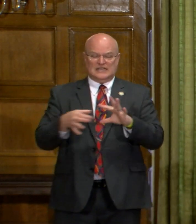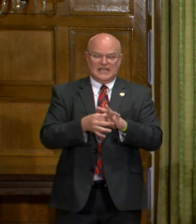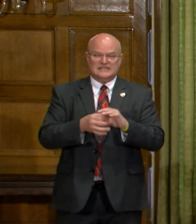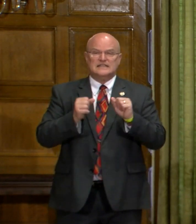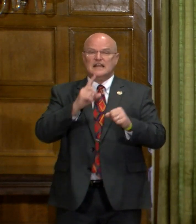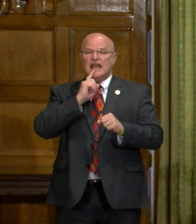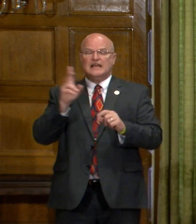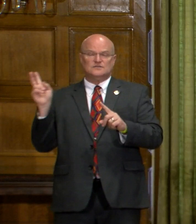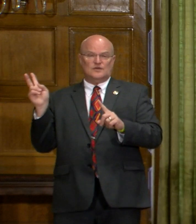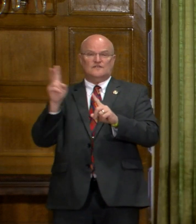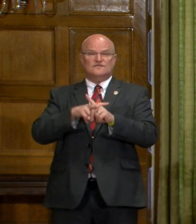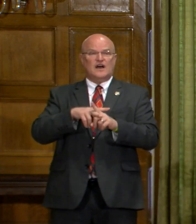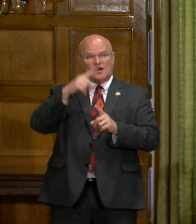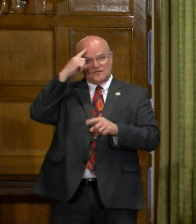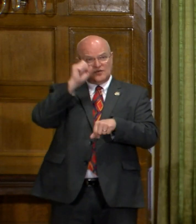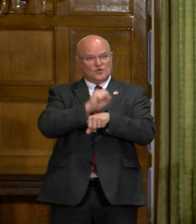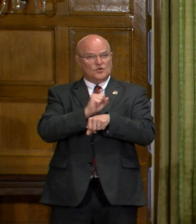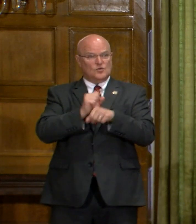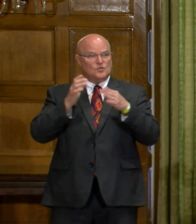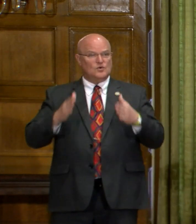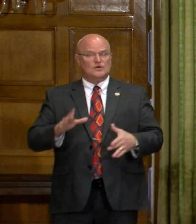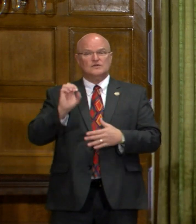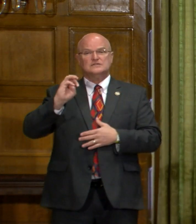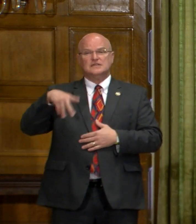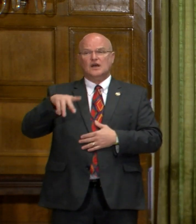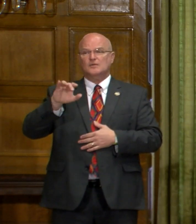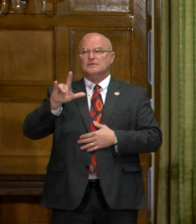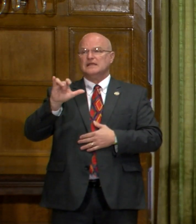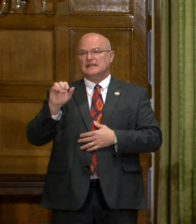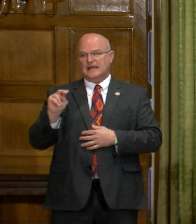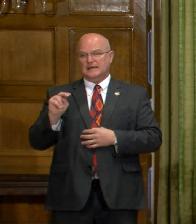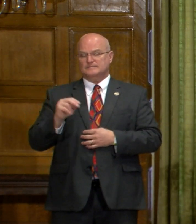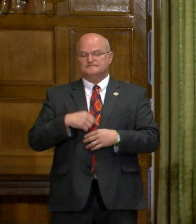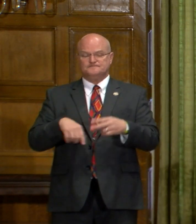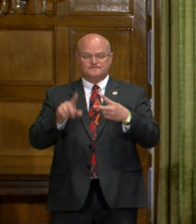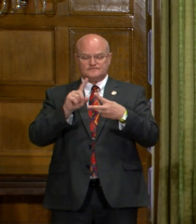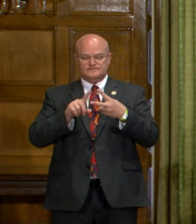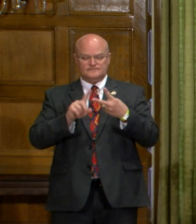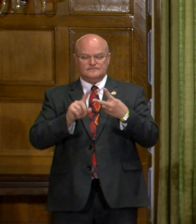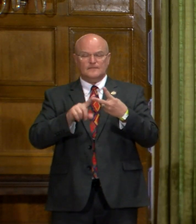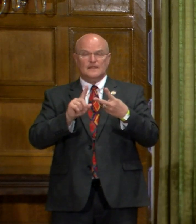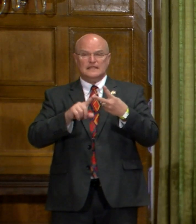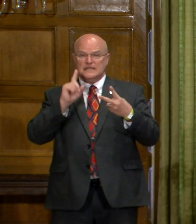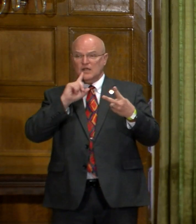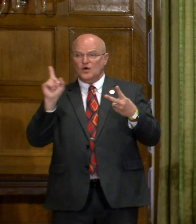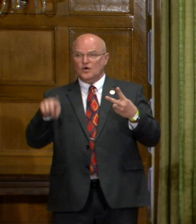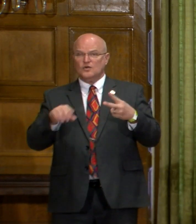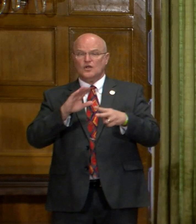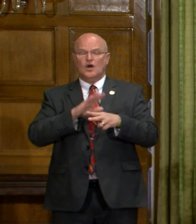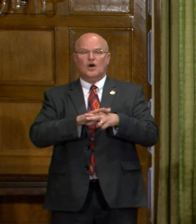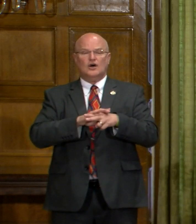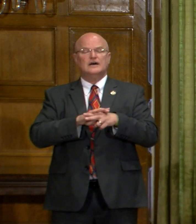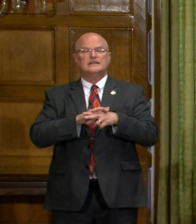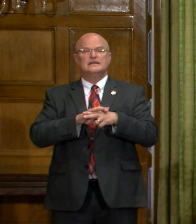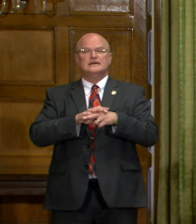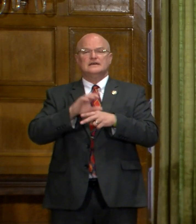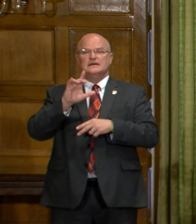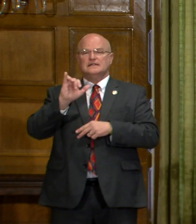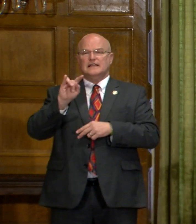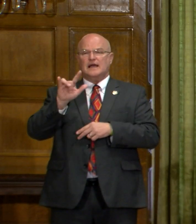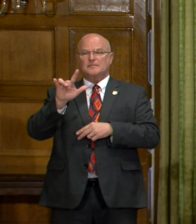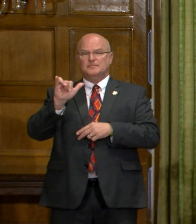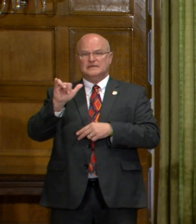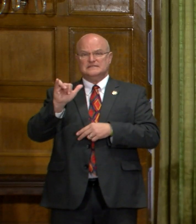they can actually file a workers' comp claim. The second executive order is on liability